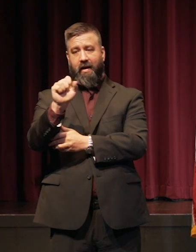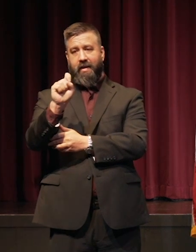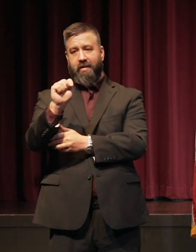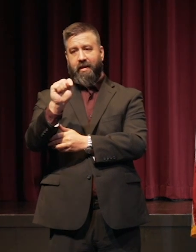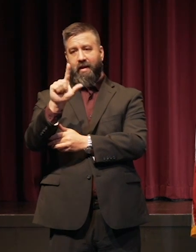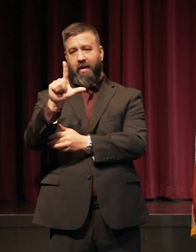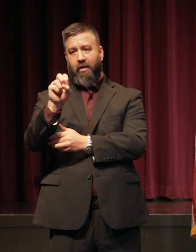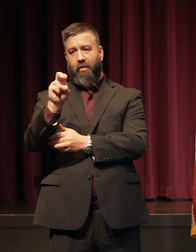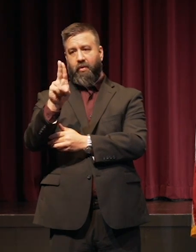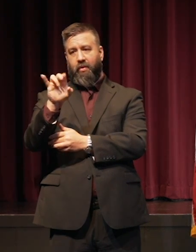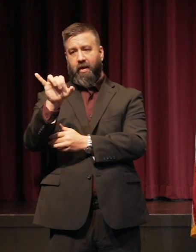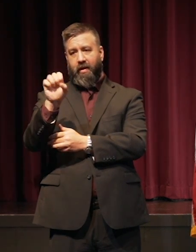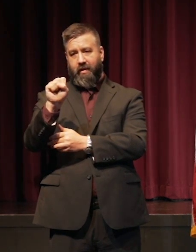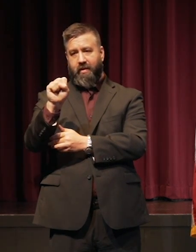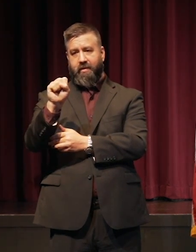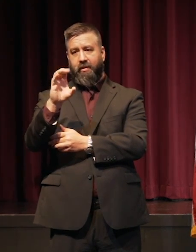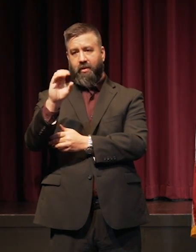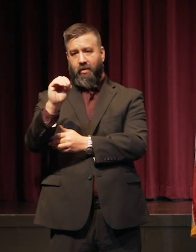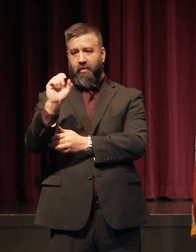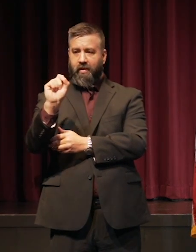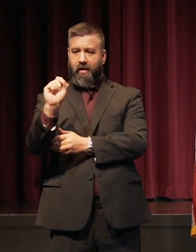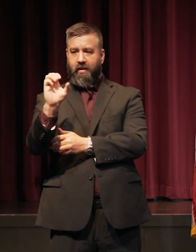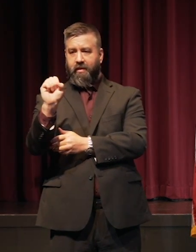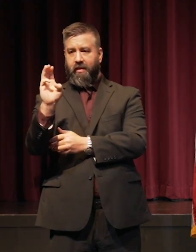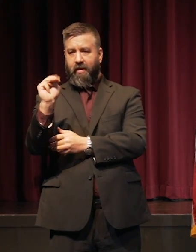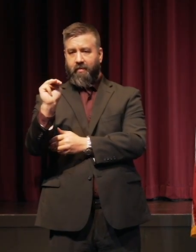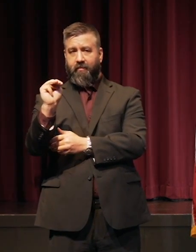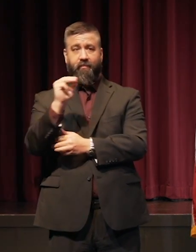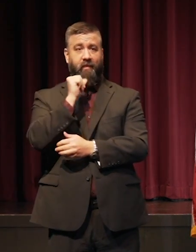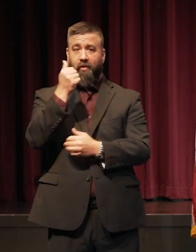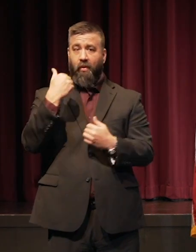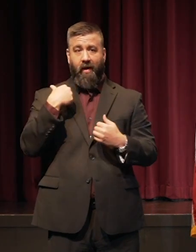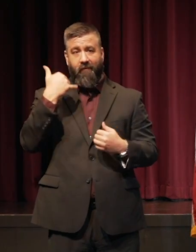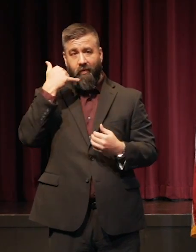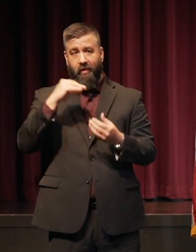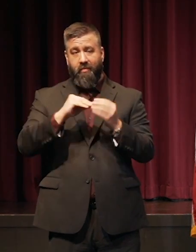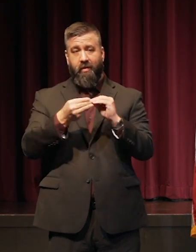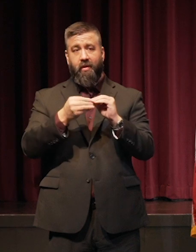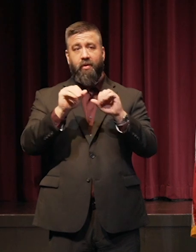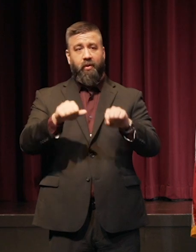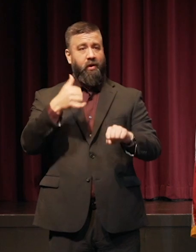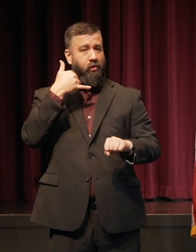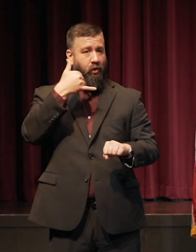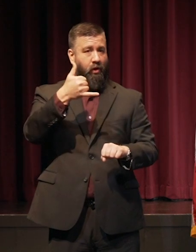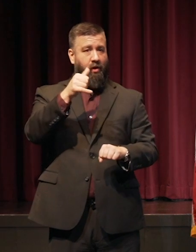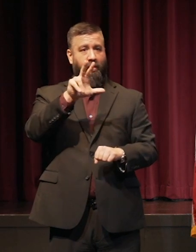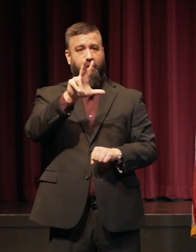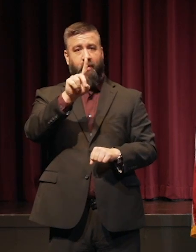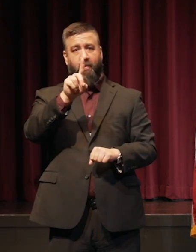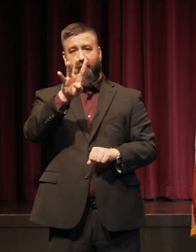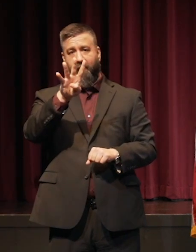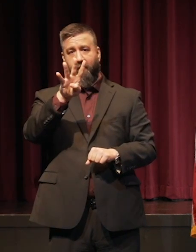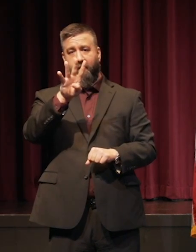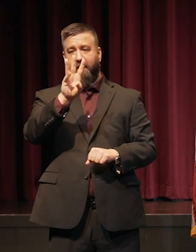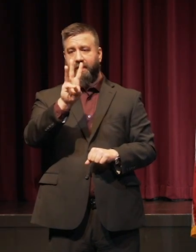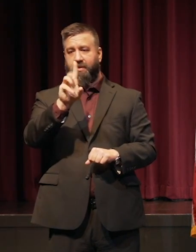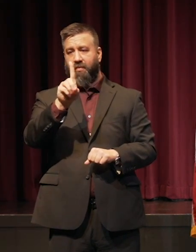vphcovidvaccine@stlouisco.com. Or you can call the phone number if you don't have a computer, and that is